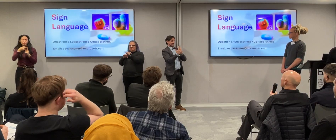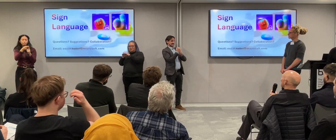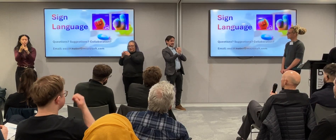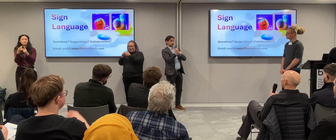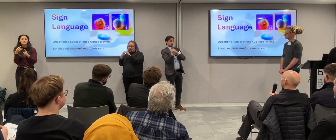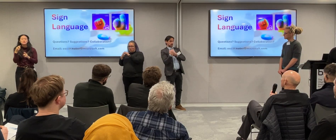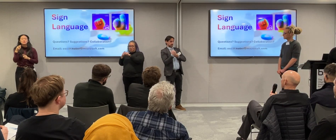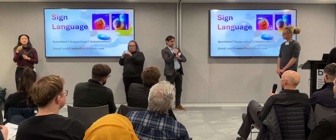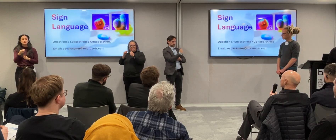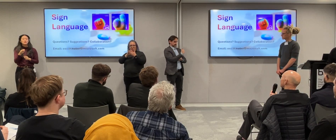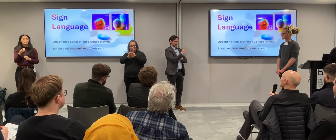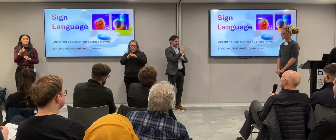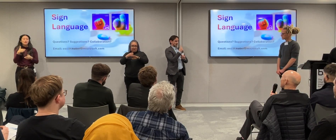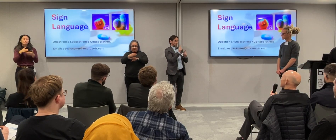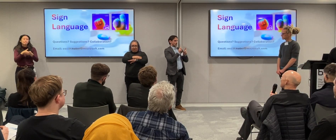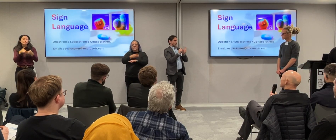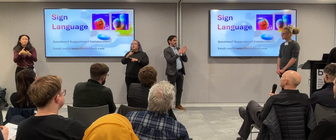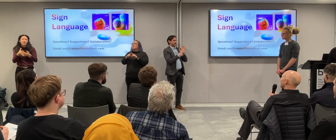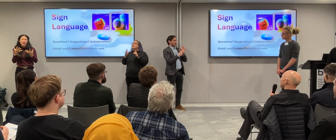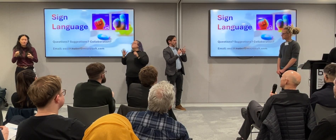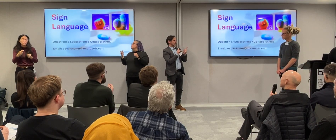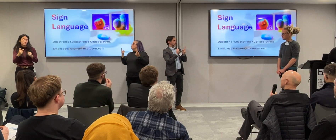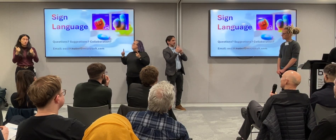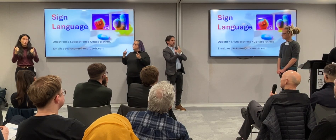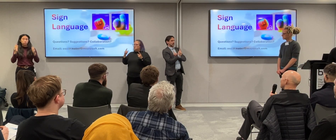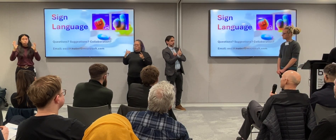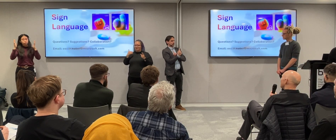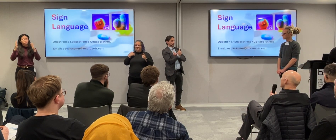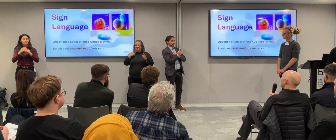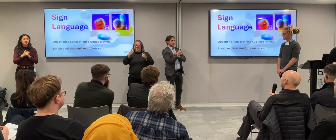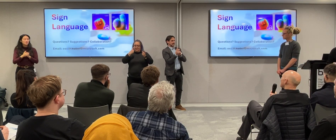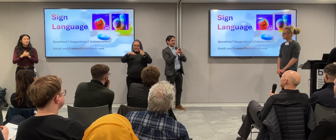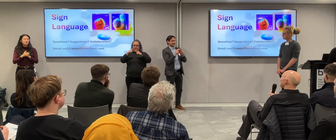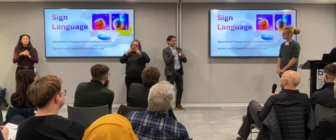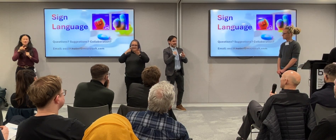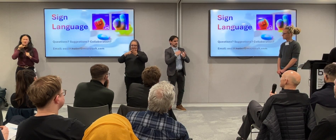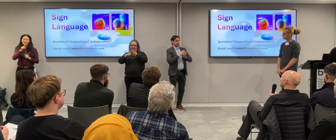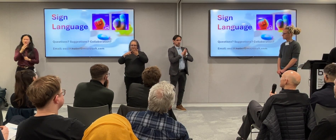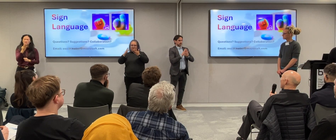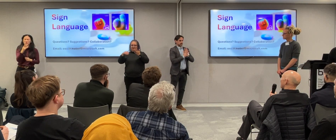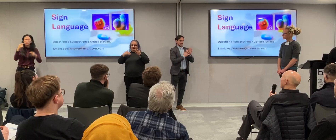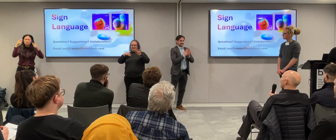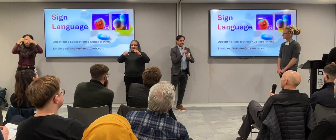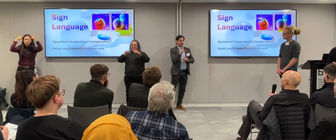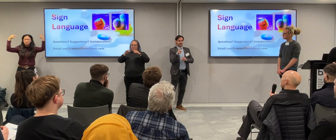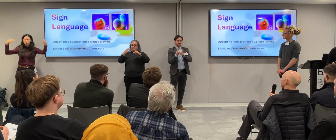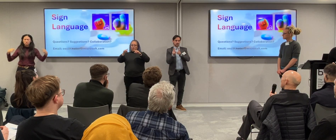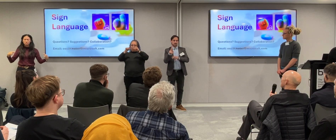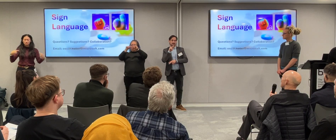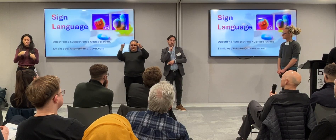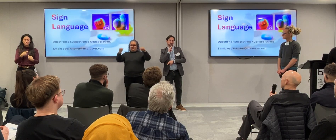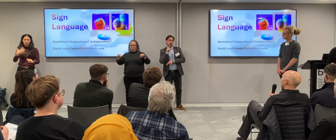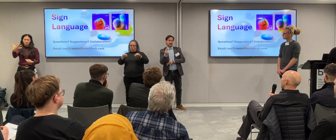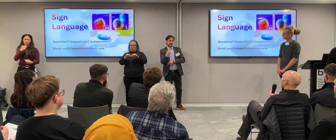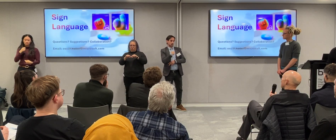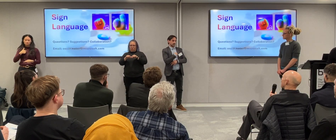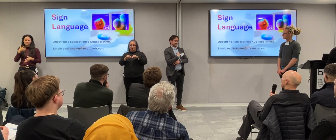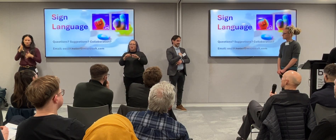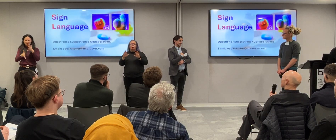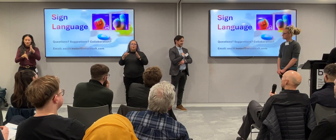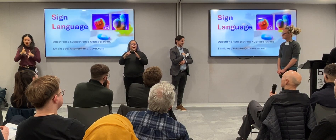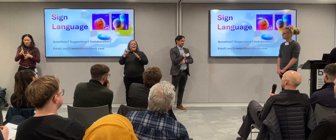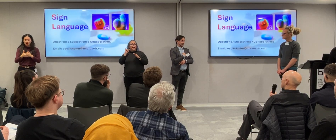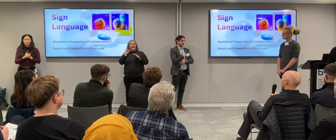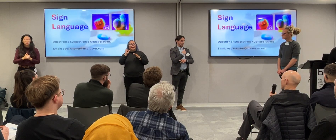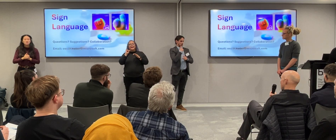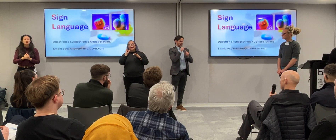blue border as when you have sign detection, what about the other way round? So if I'm not signing, but the